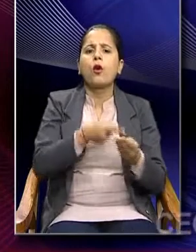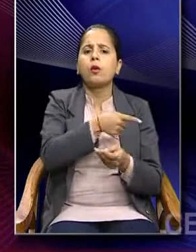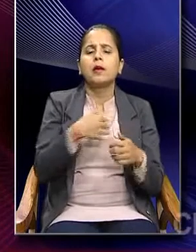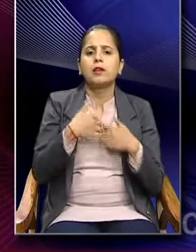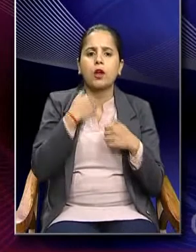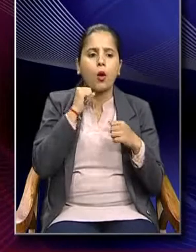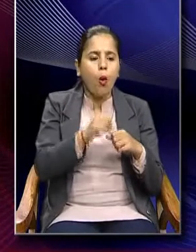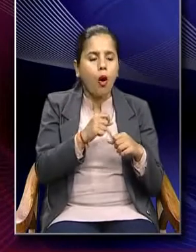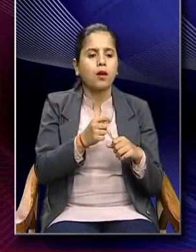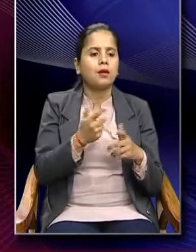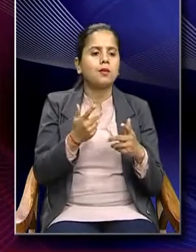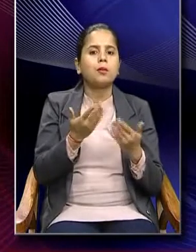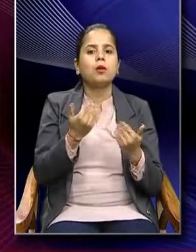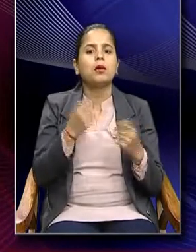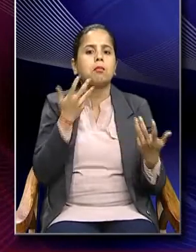of that state?